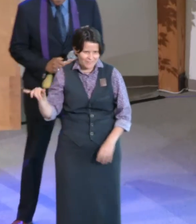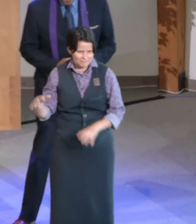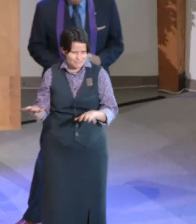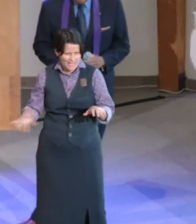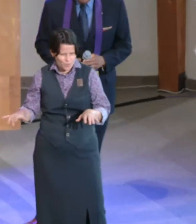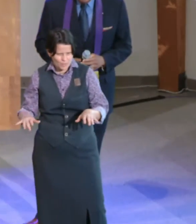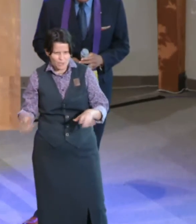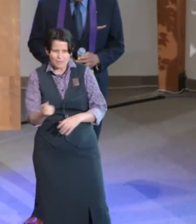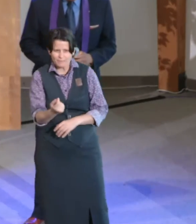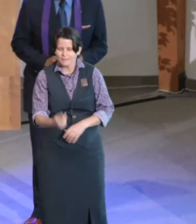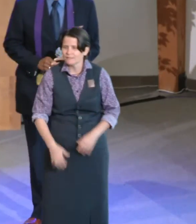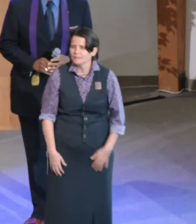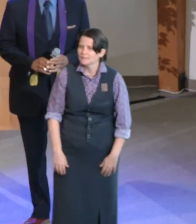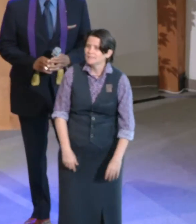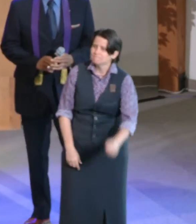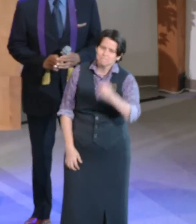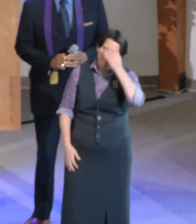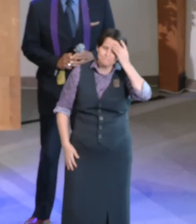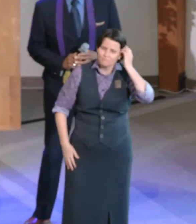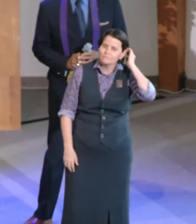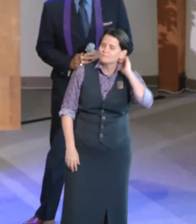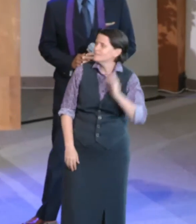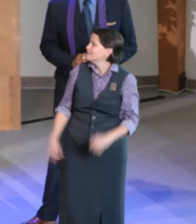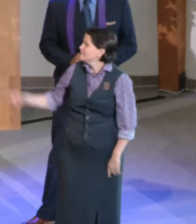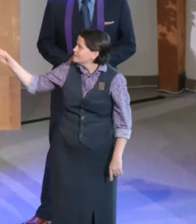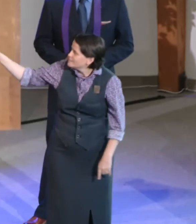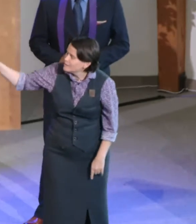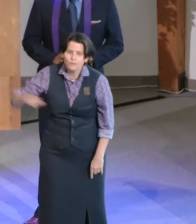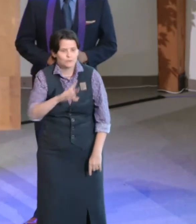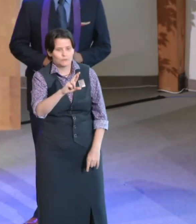There was a time